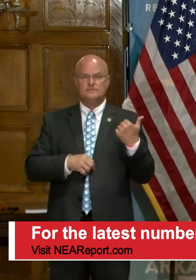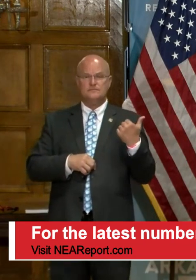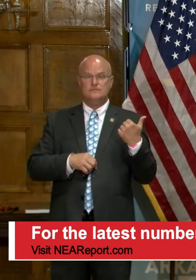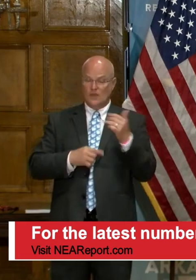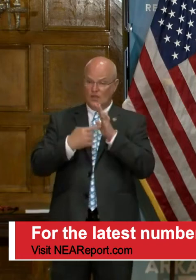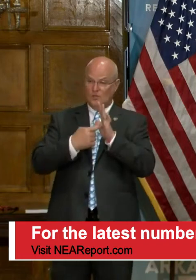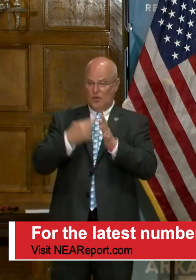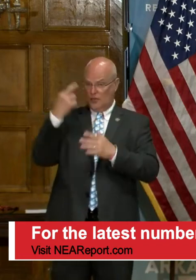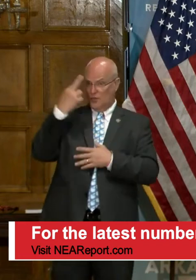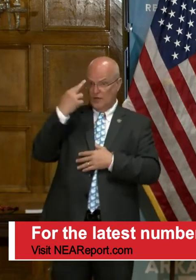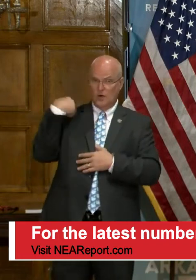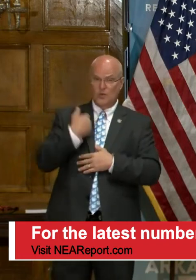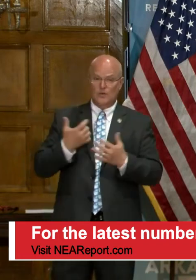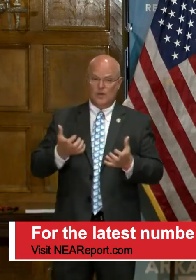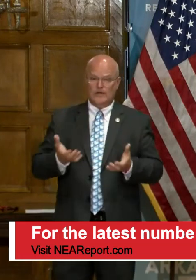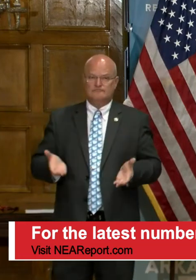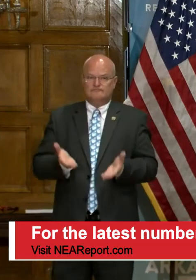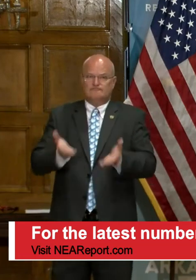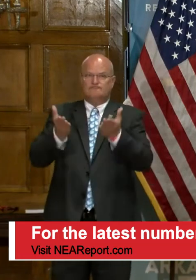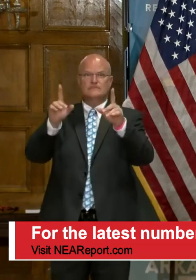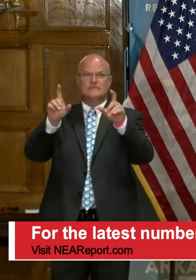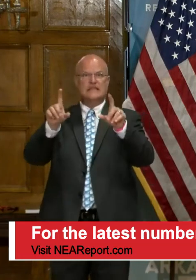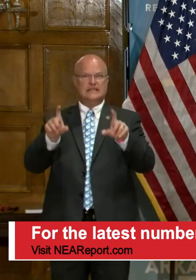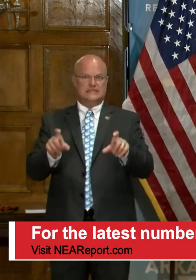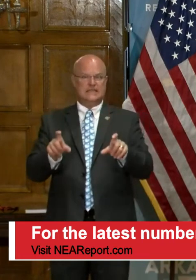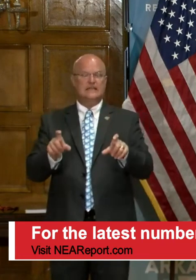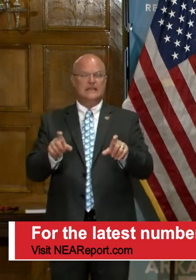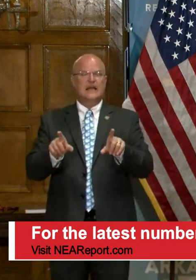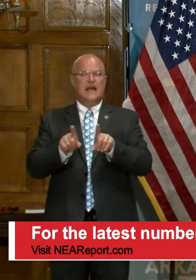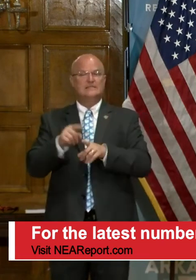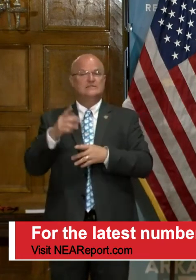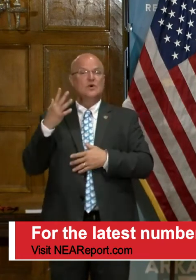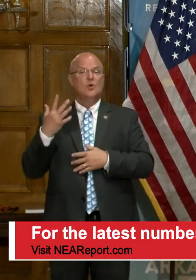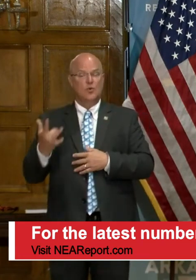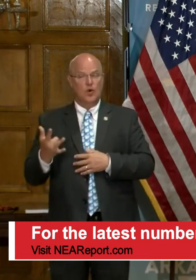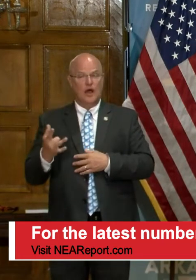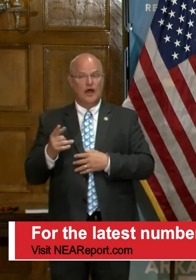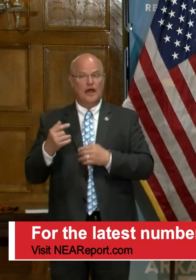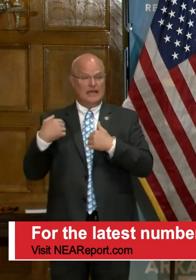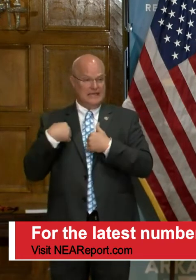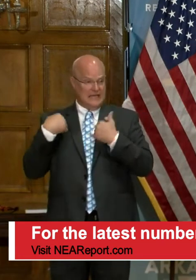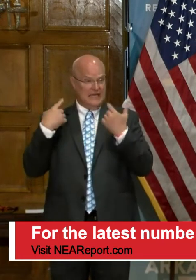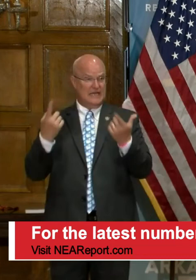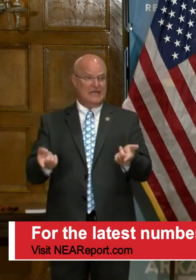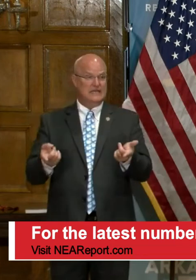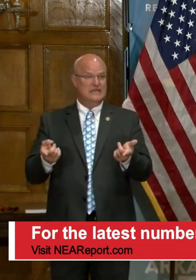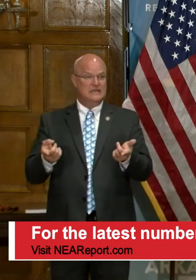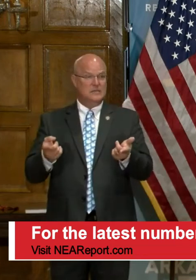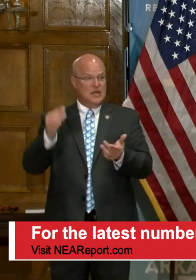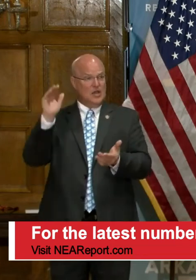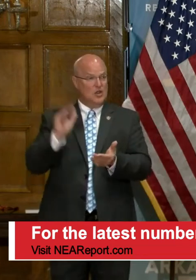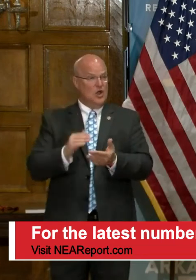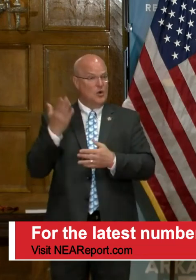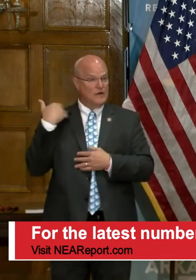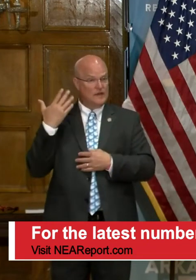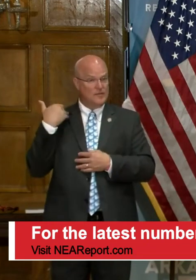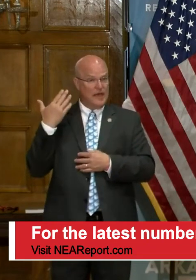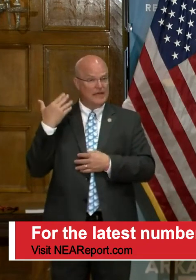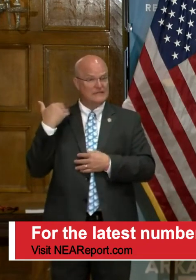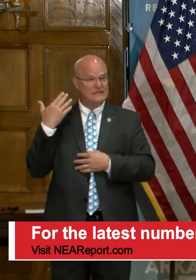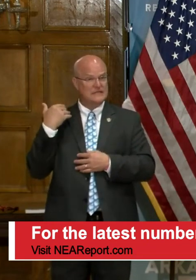you pointed out the reason we want to ramp up the testing. As to why it has been low in the